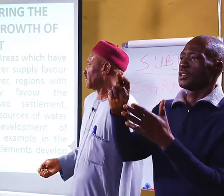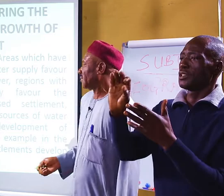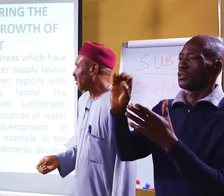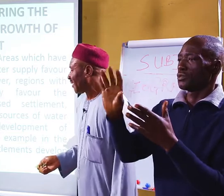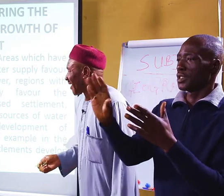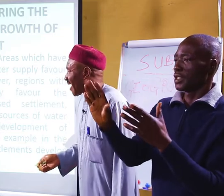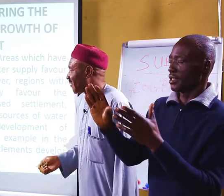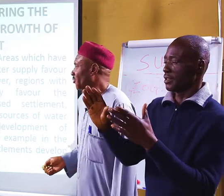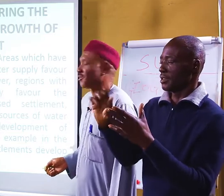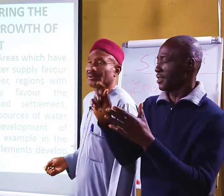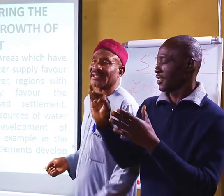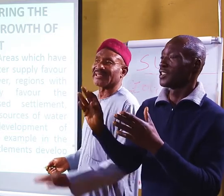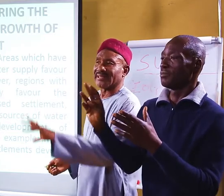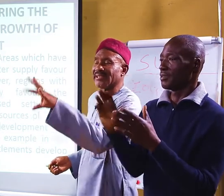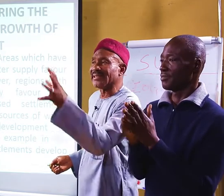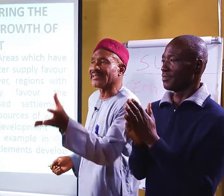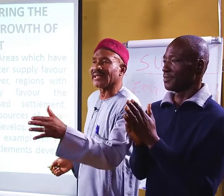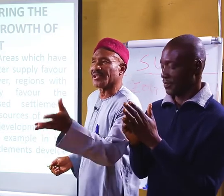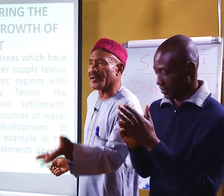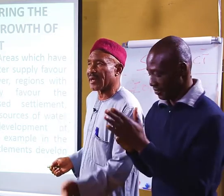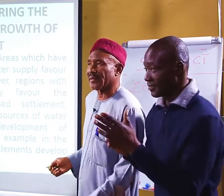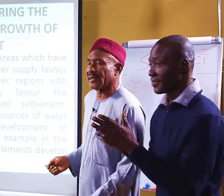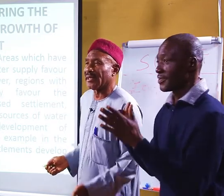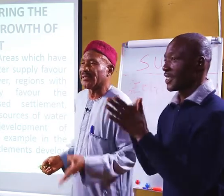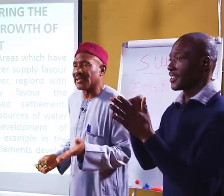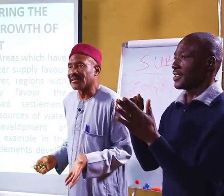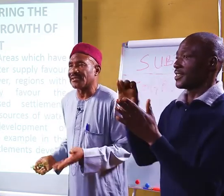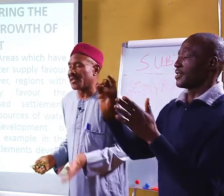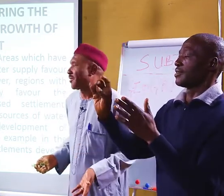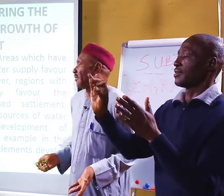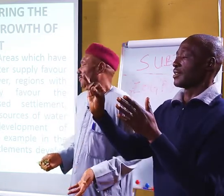in arid region, that is in desert area,